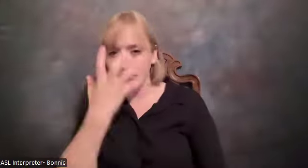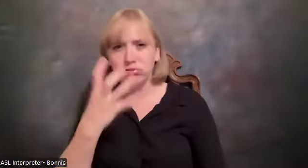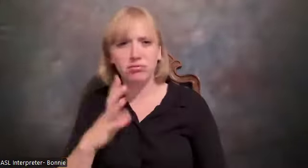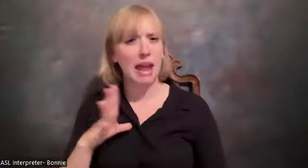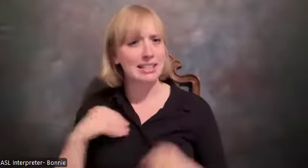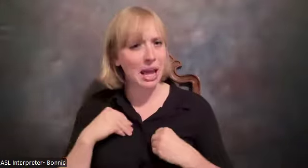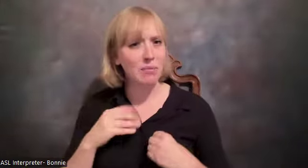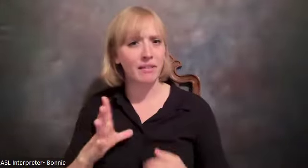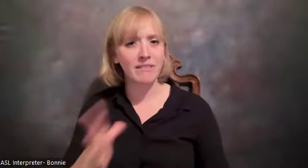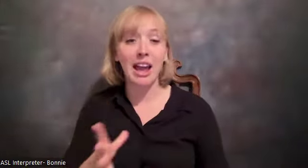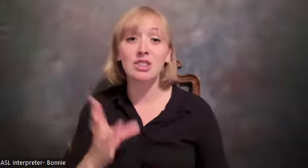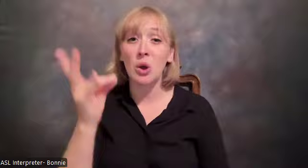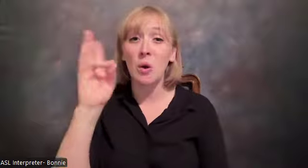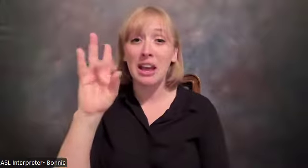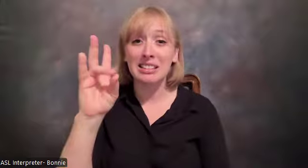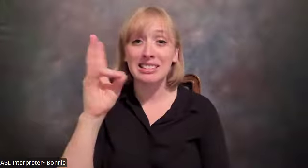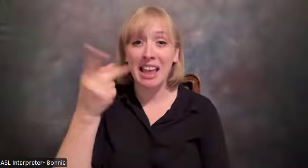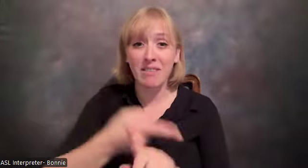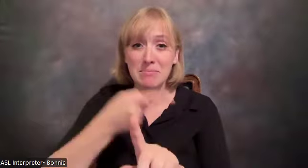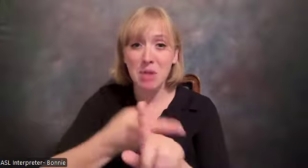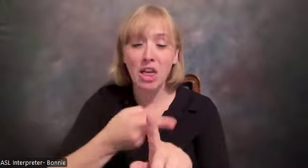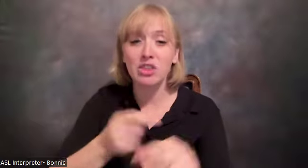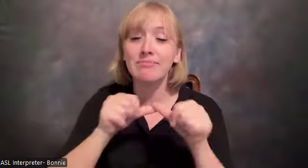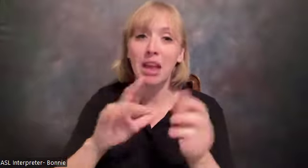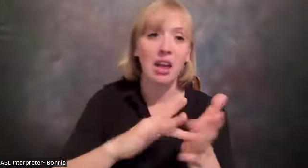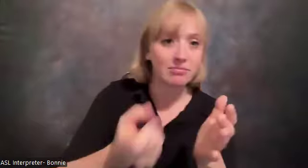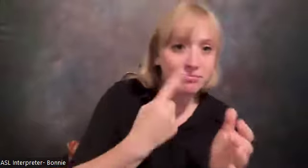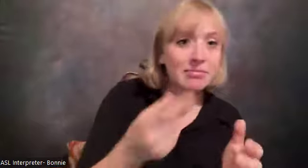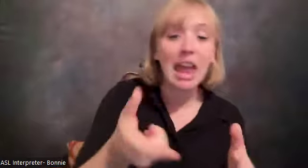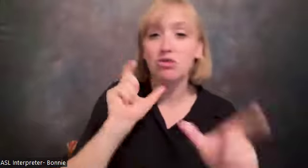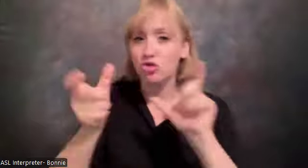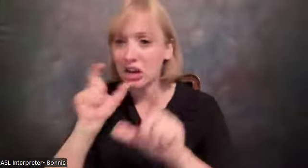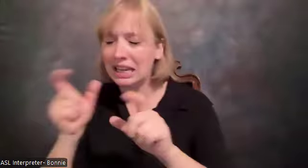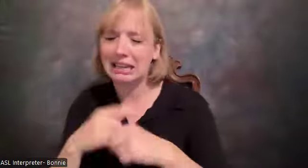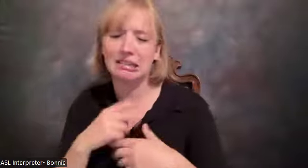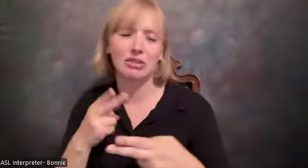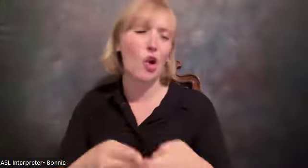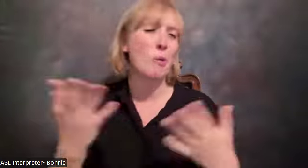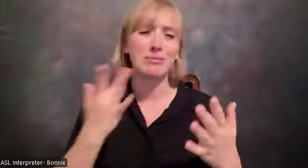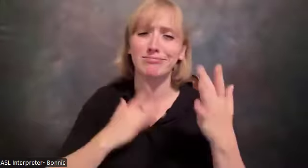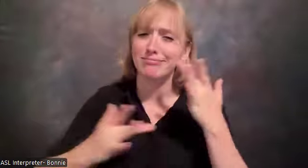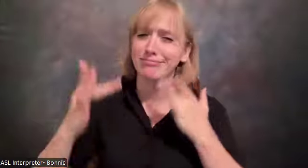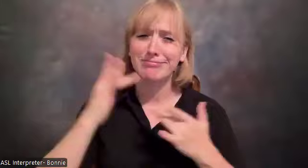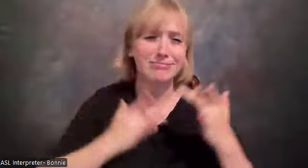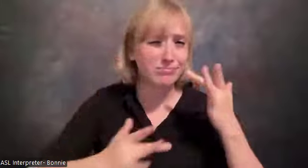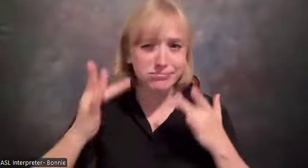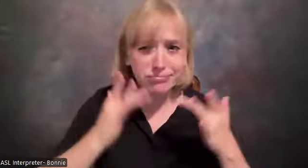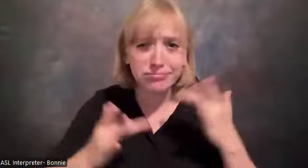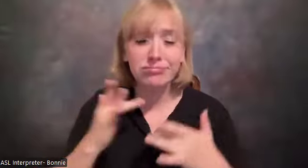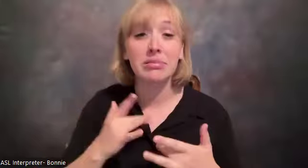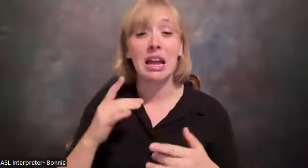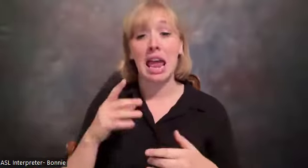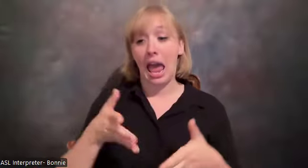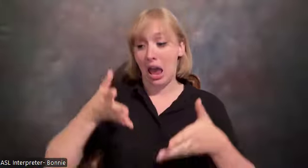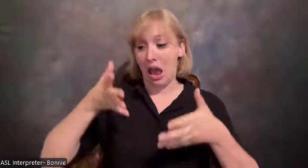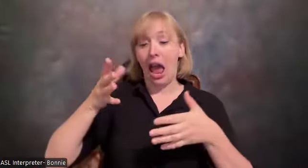on top of antabuse the last 7 months of my drinking. The only words to describe this are desperation drinking. My second to my last drunk, I was left for dead in a